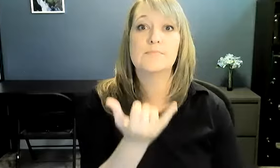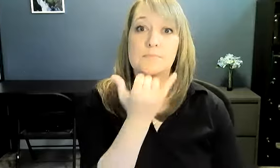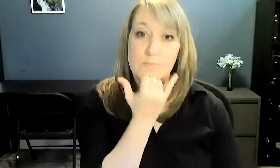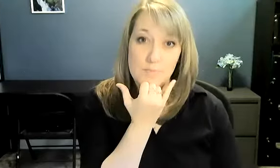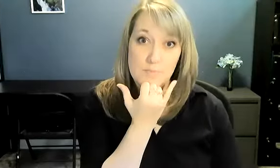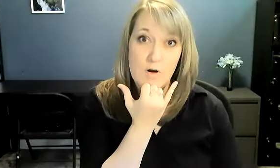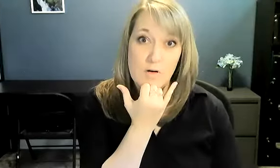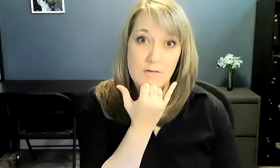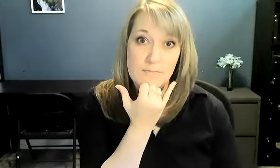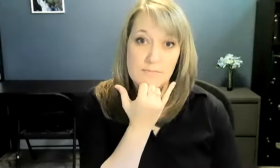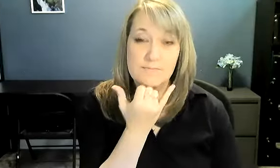Wrong.